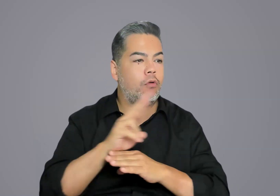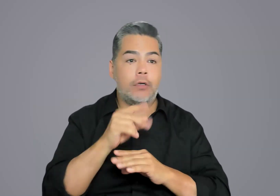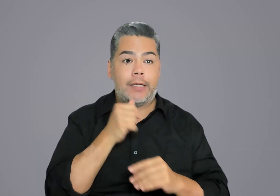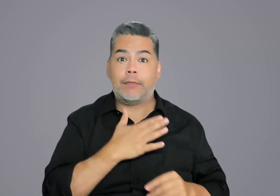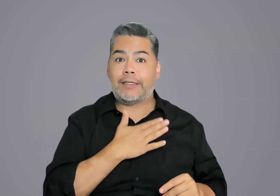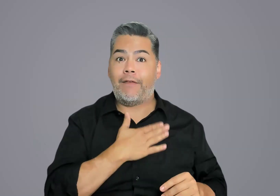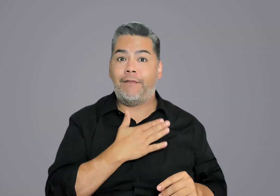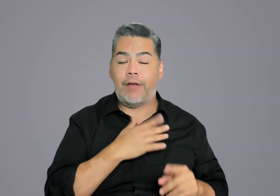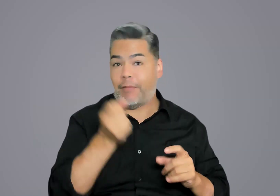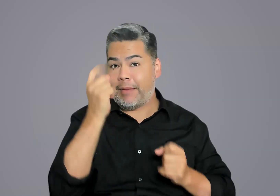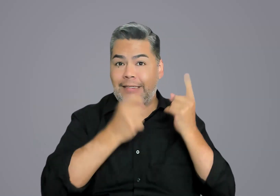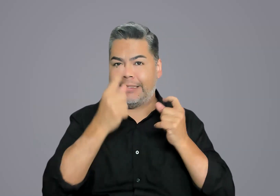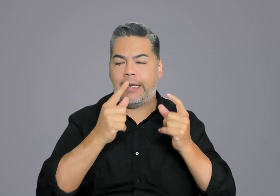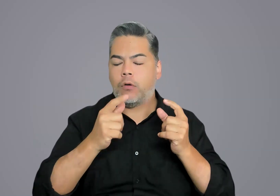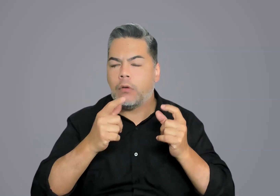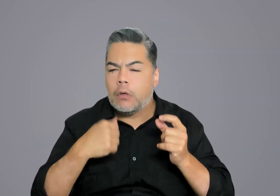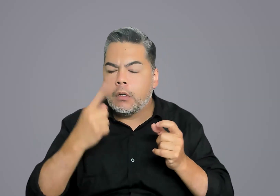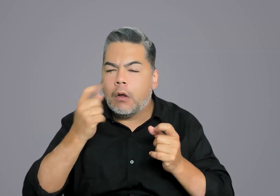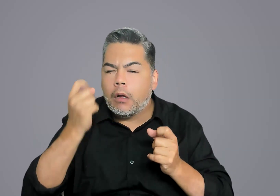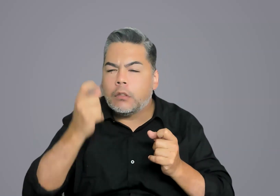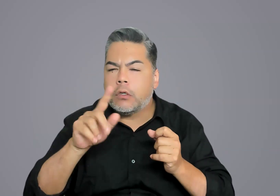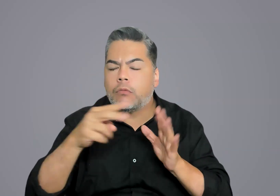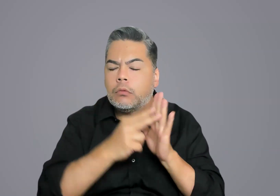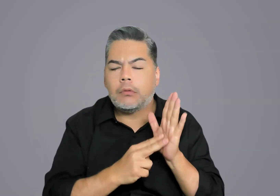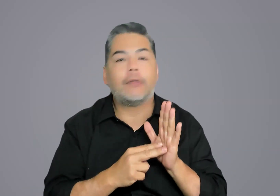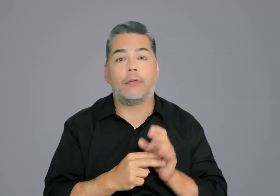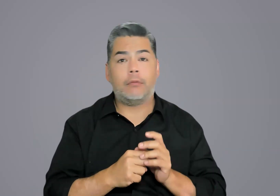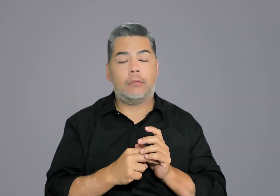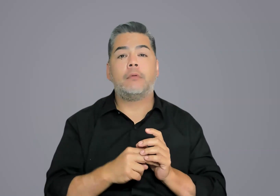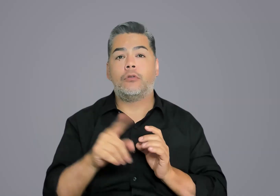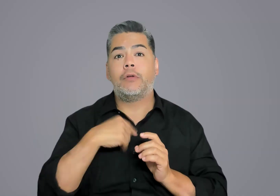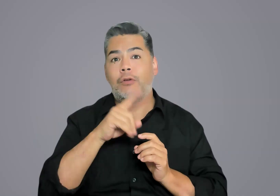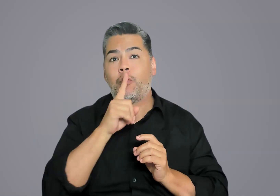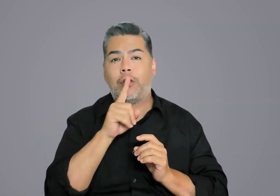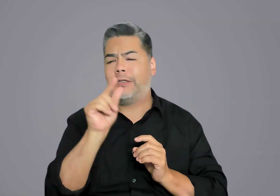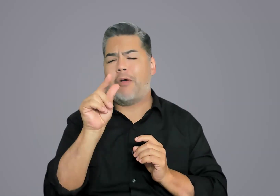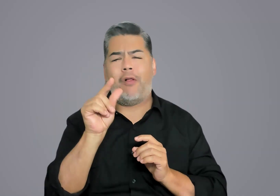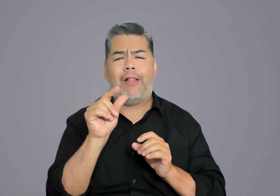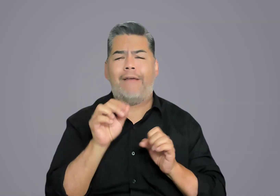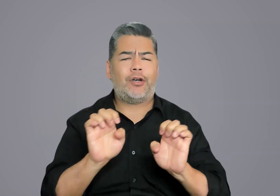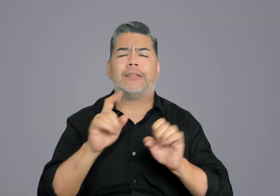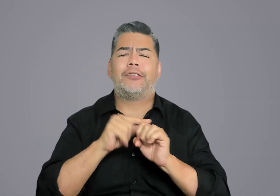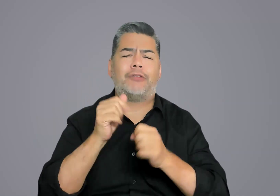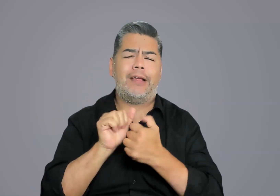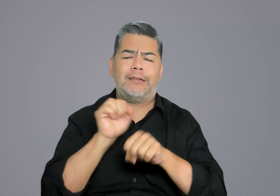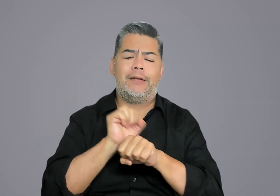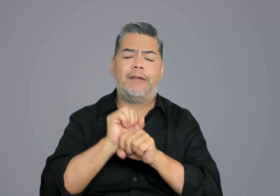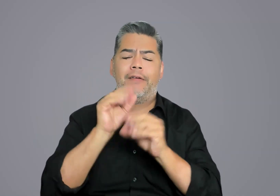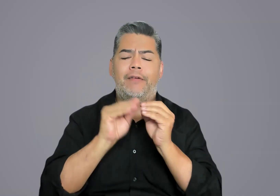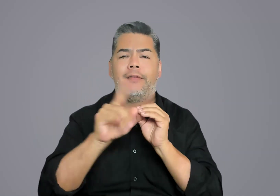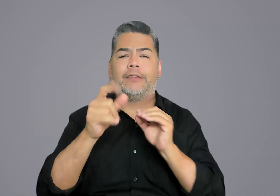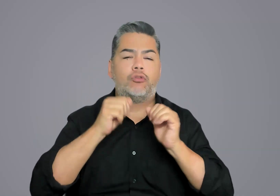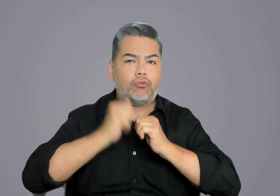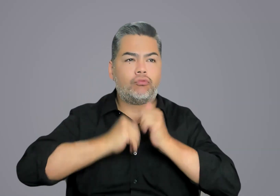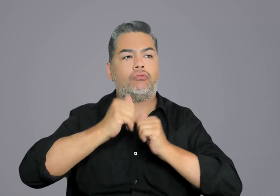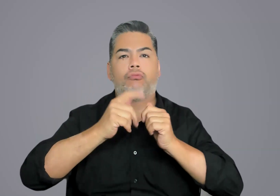from understanding or interacting with content independently. So it's a small effort to fix headings, alt text, and list structures,